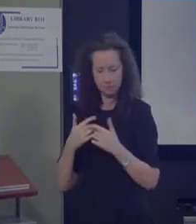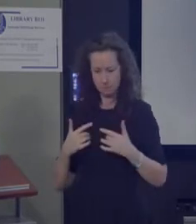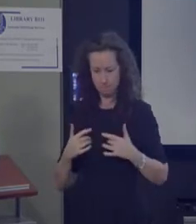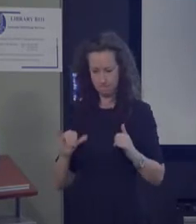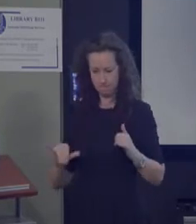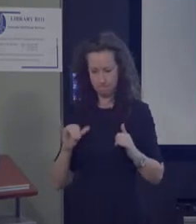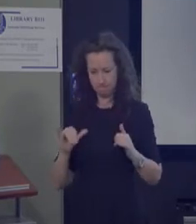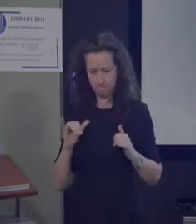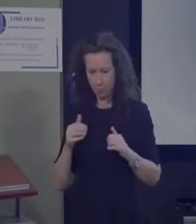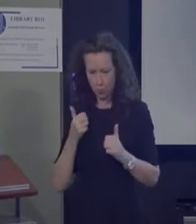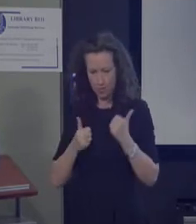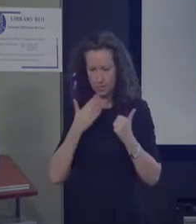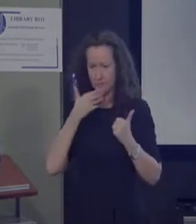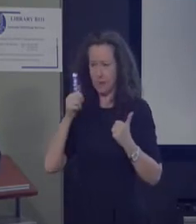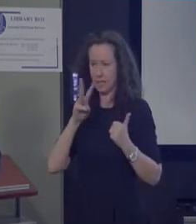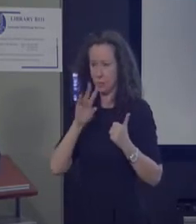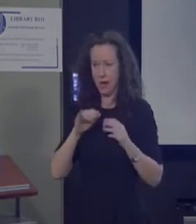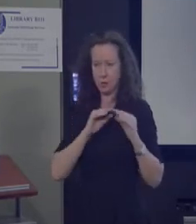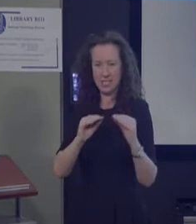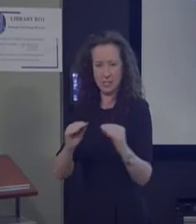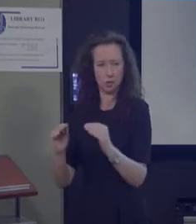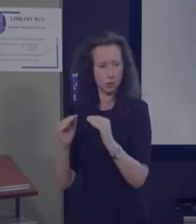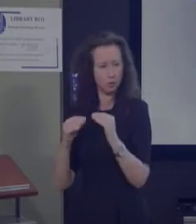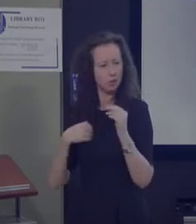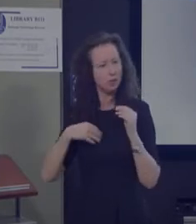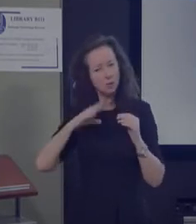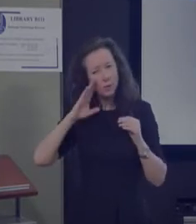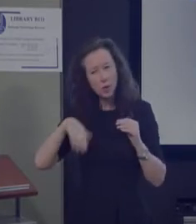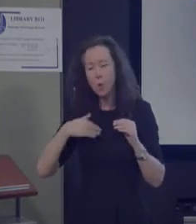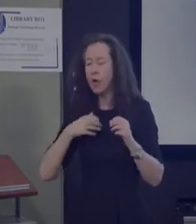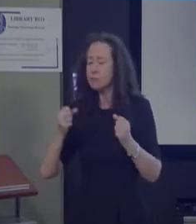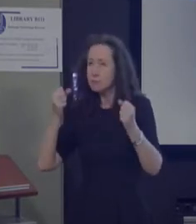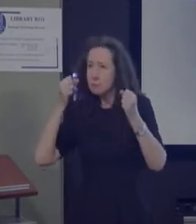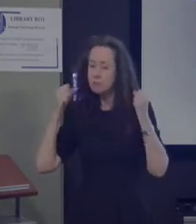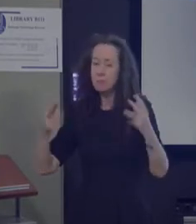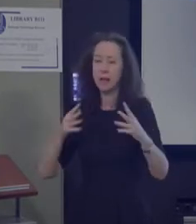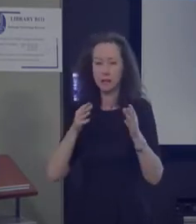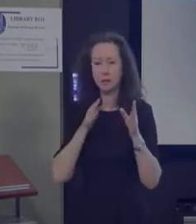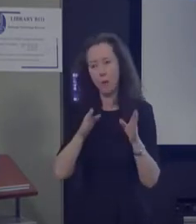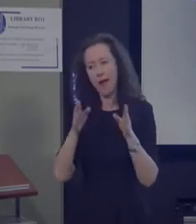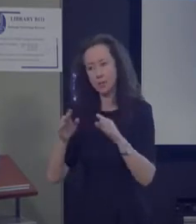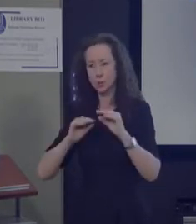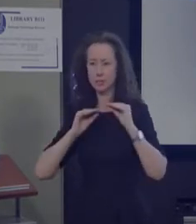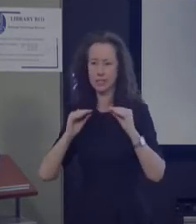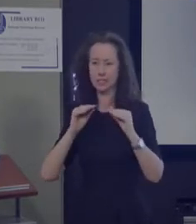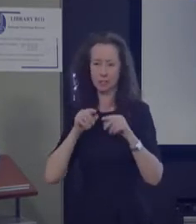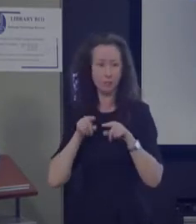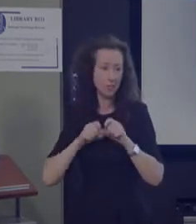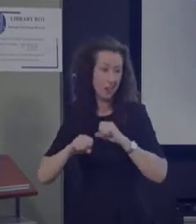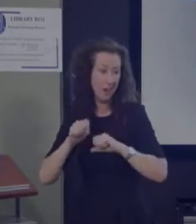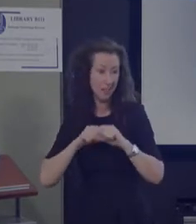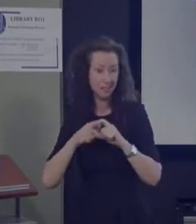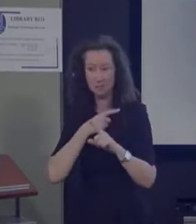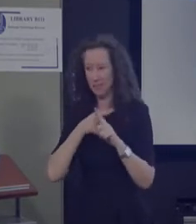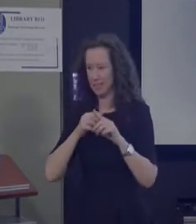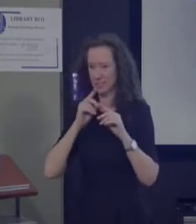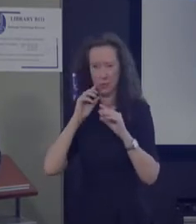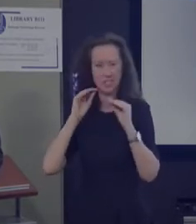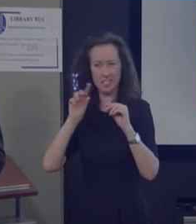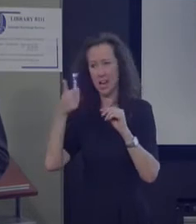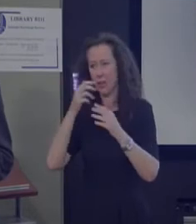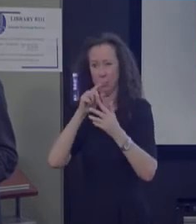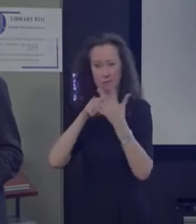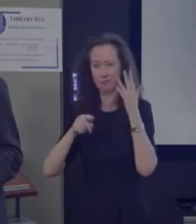it? We have this spectrum of teaching approaches in science, and really, it's about every subject, and it's